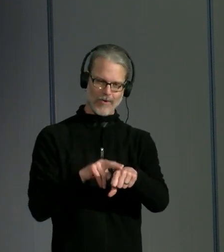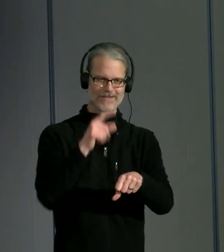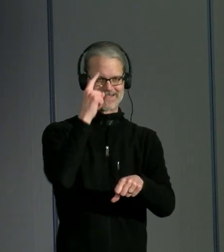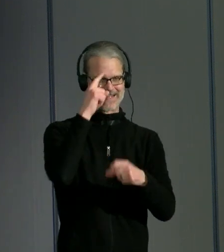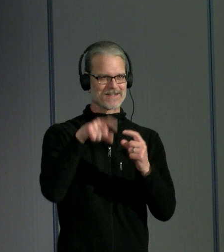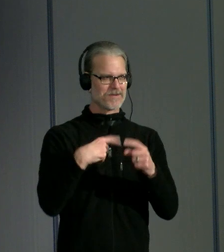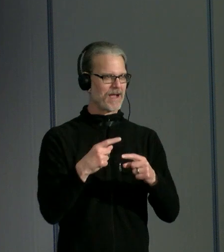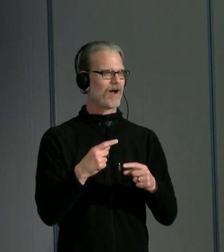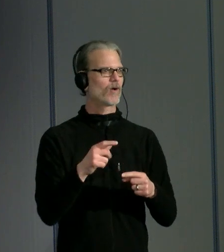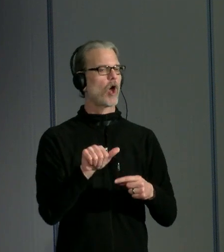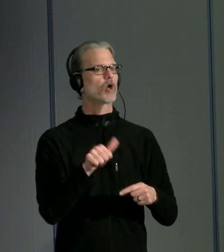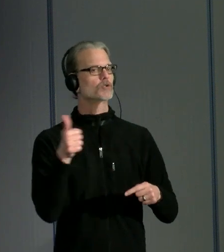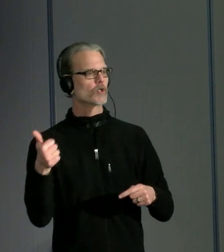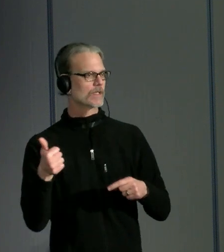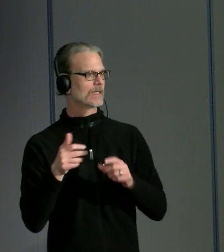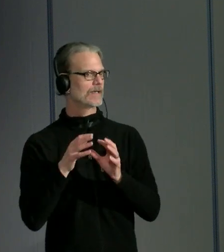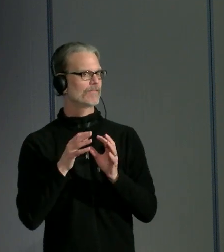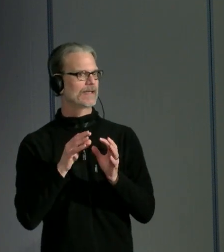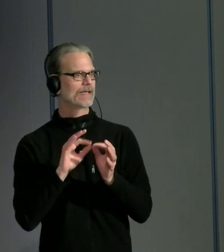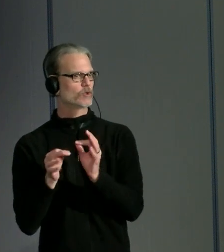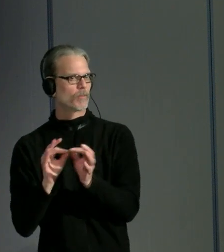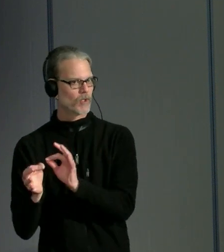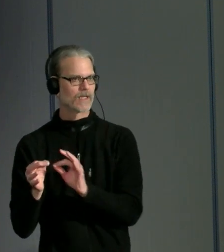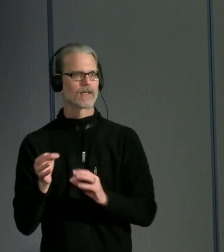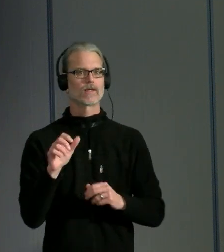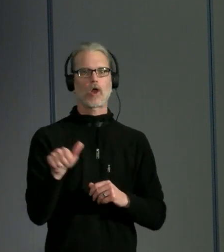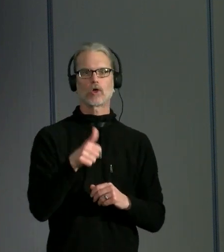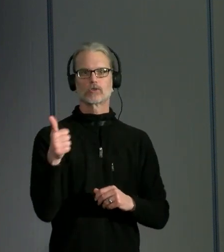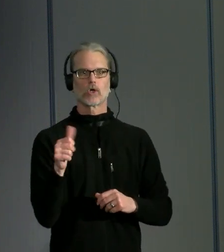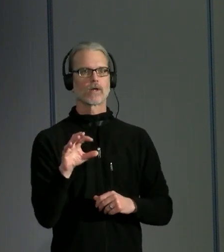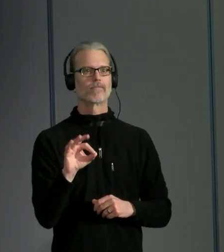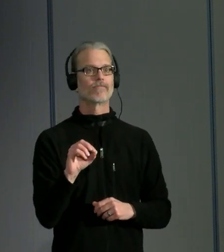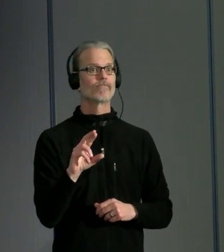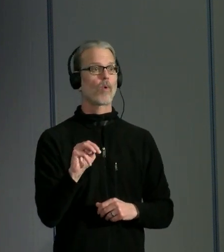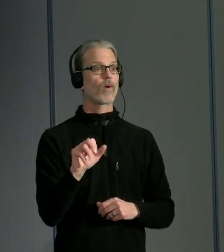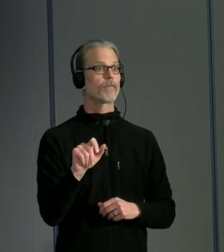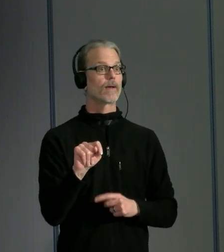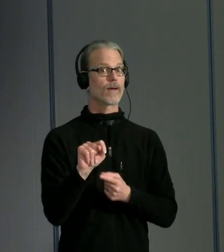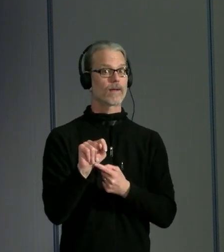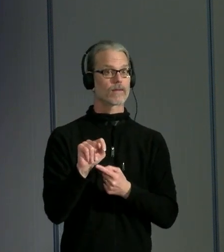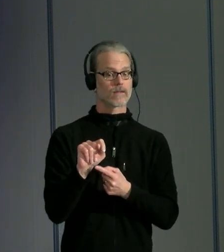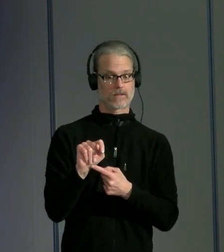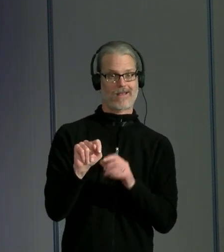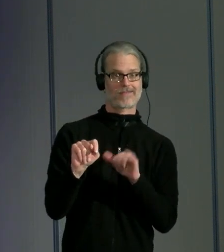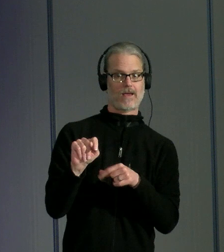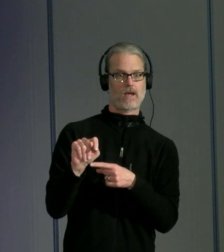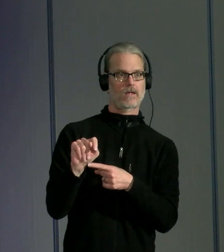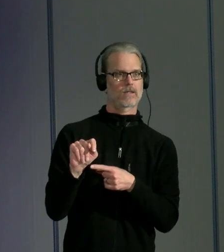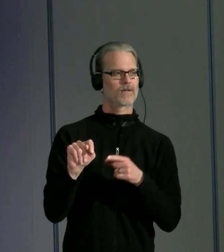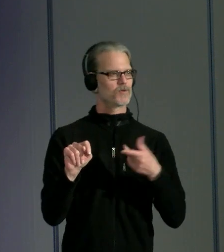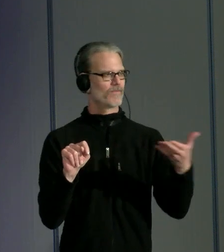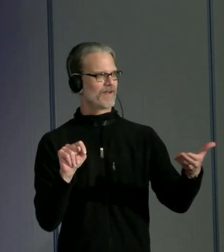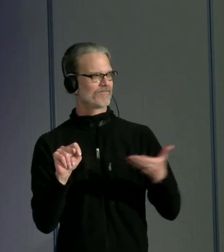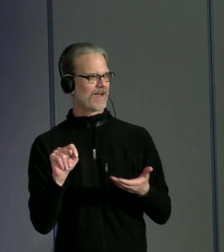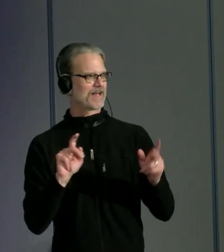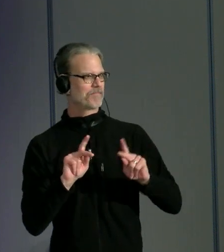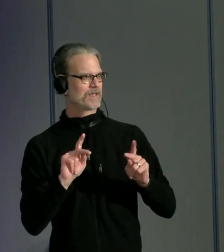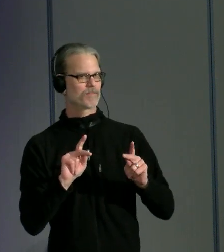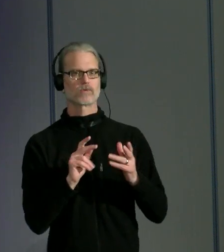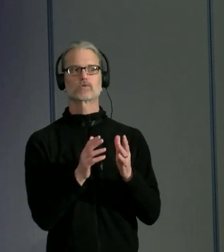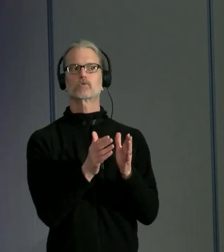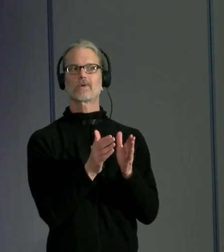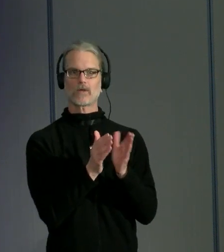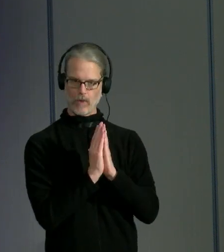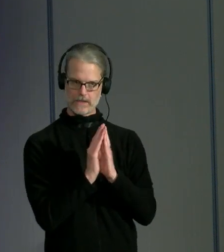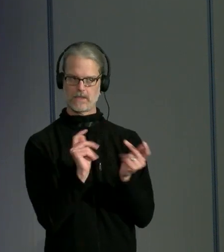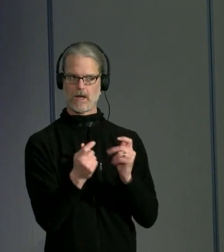alternative interpreting, alternative format. Again, having the alternative format that you've already invited people to request accommodations